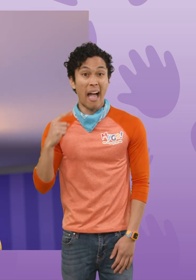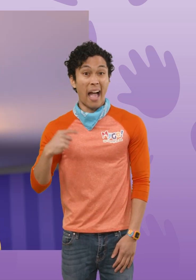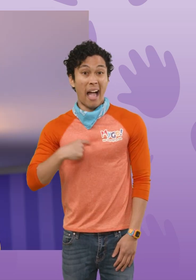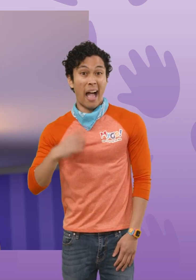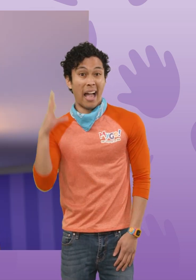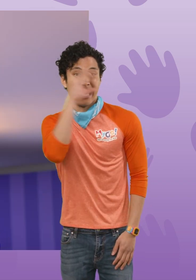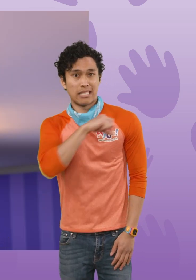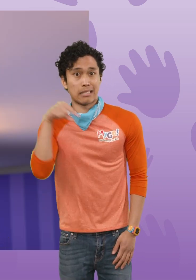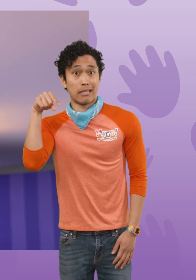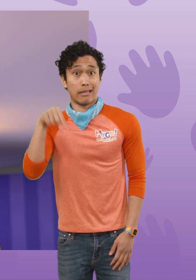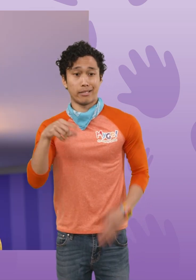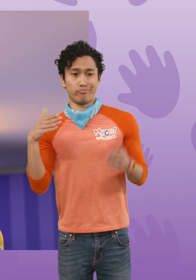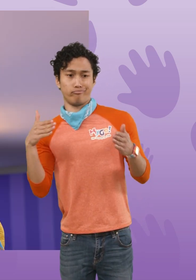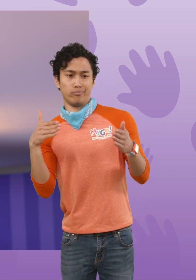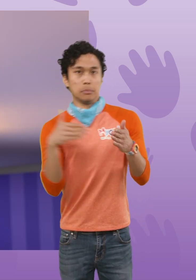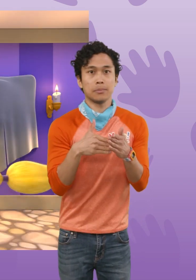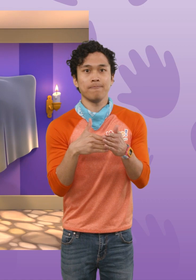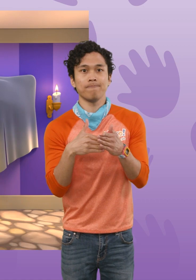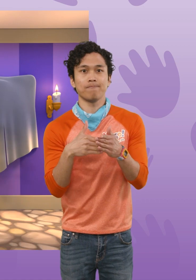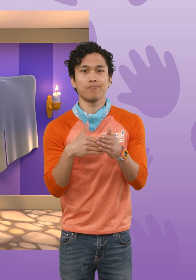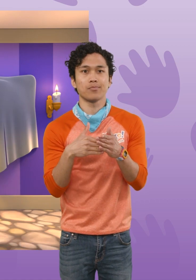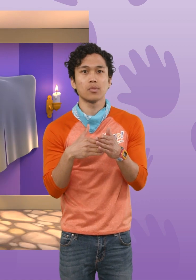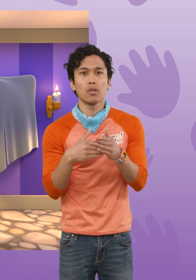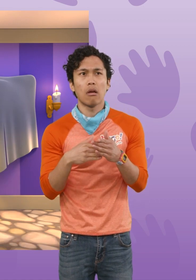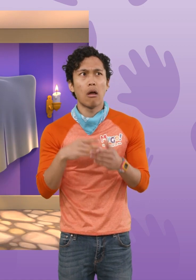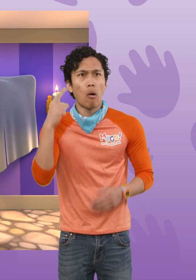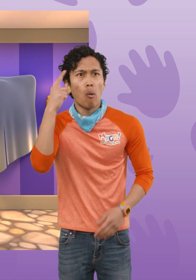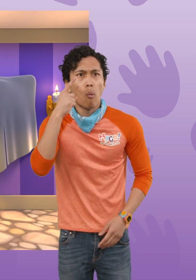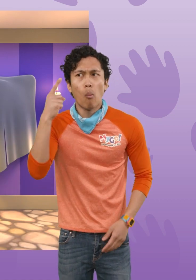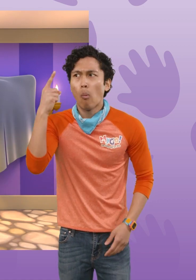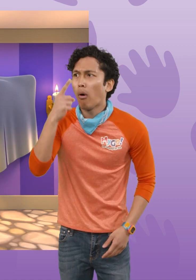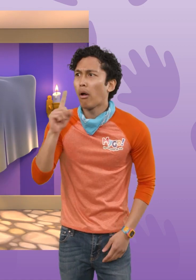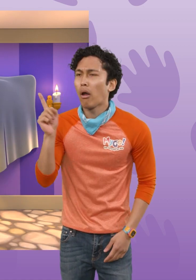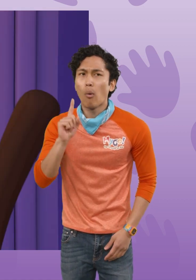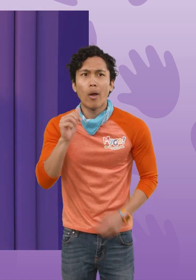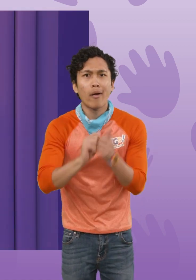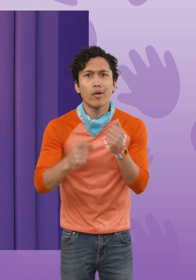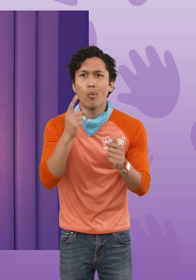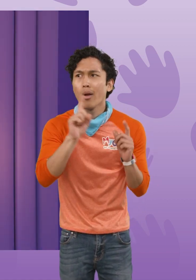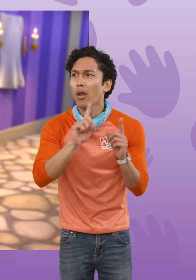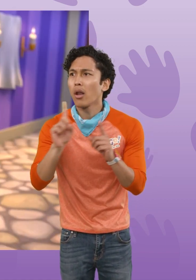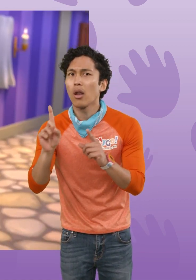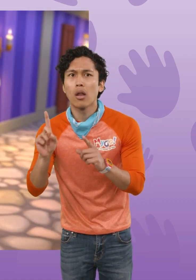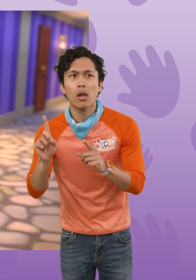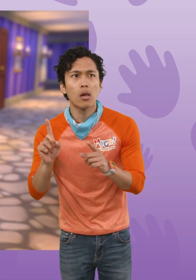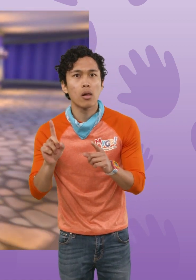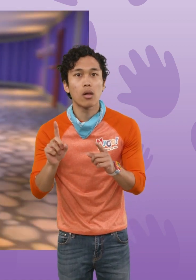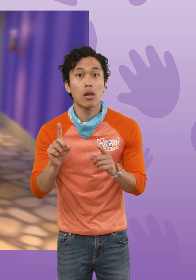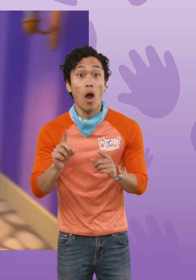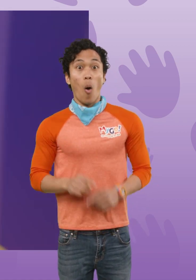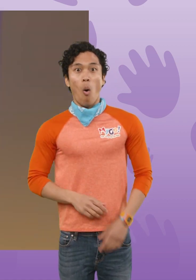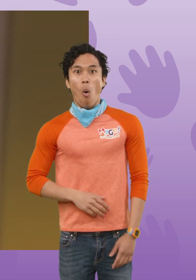Well, I guess this is a dead end. I wonder where everyone went.